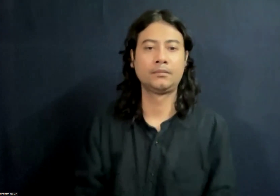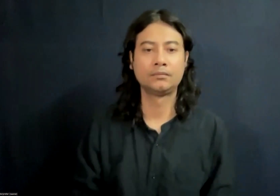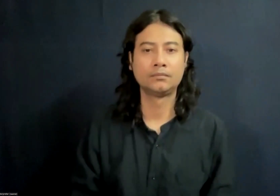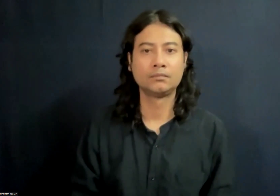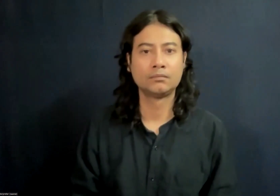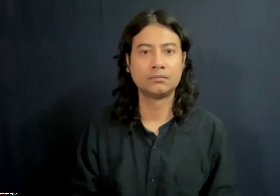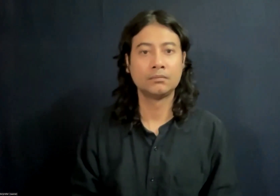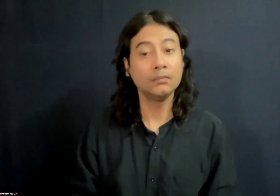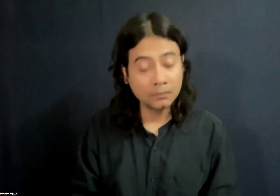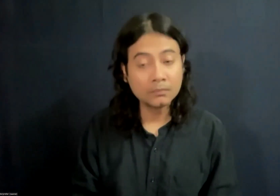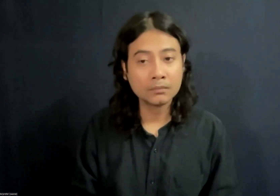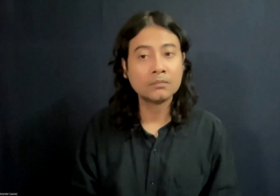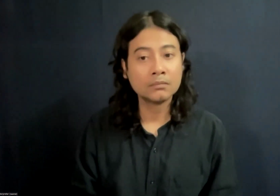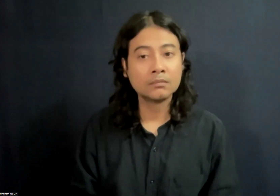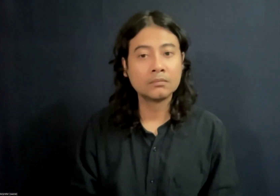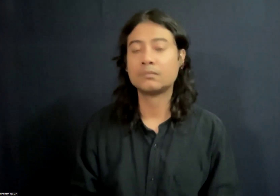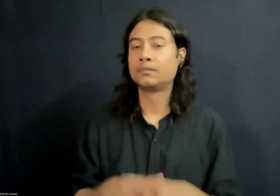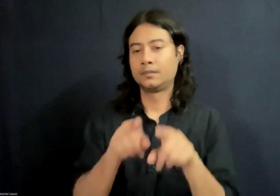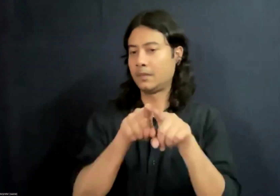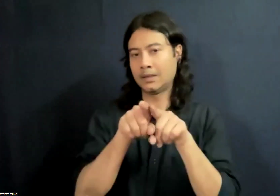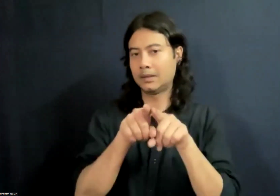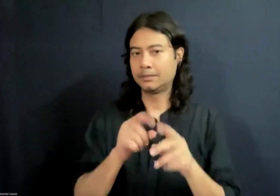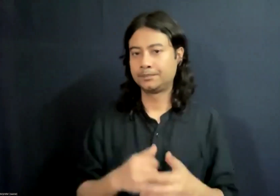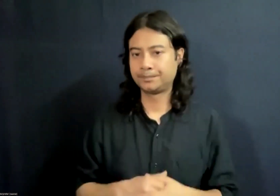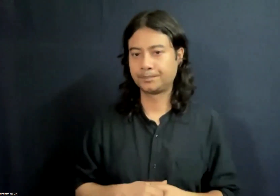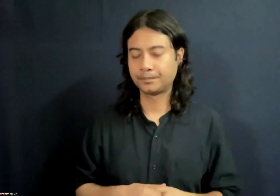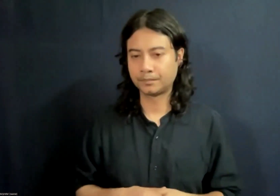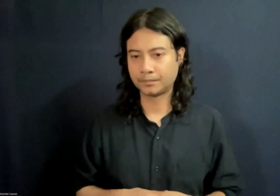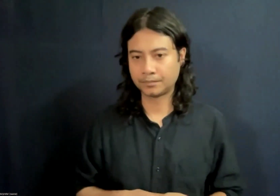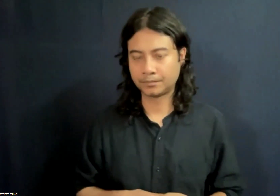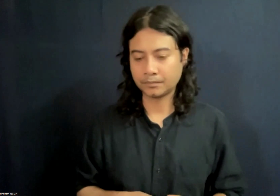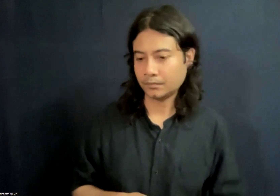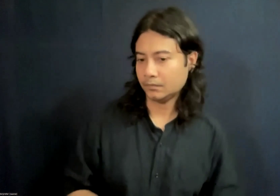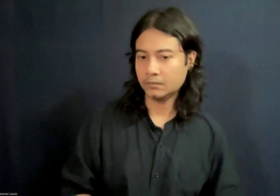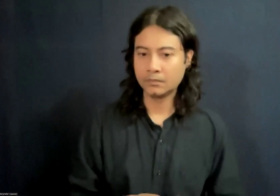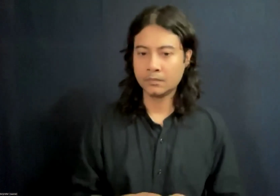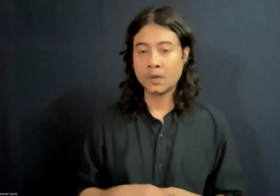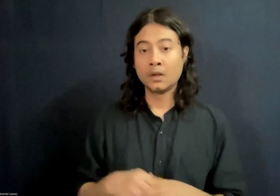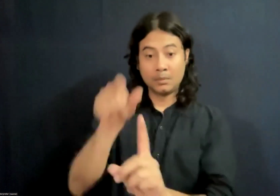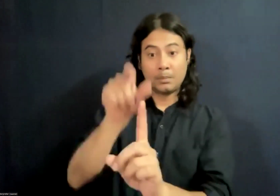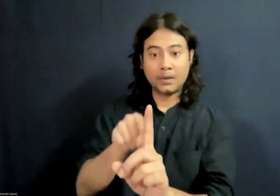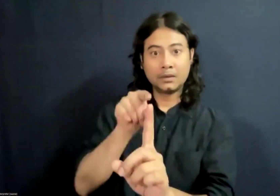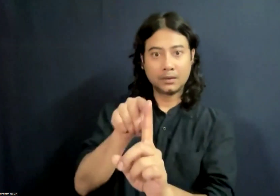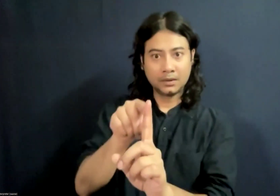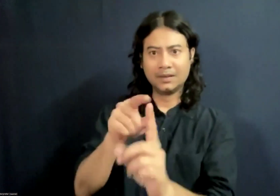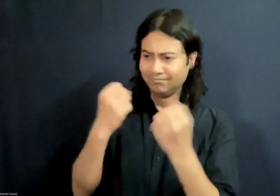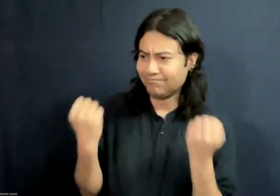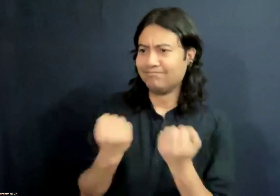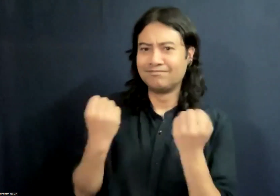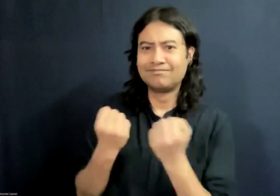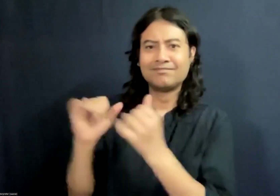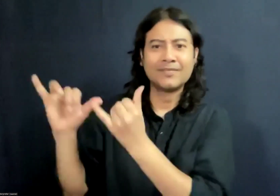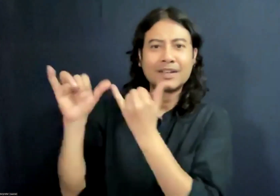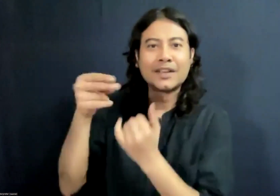For example, a person who is engaged in spreading names of Krishna, or somebody who is a